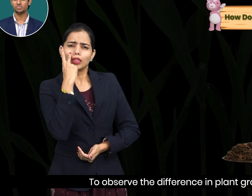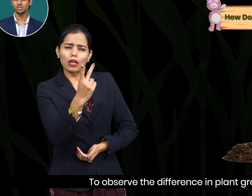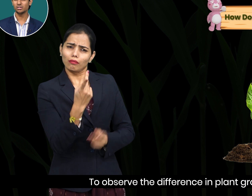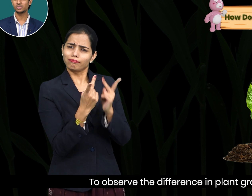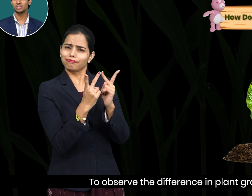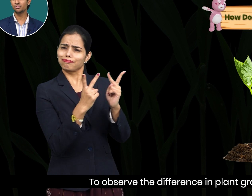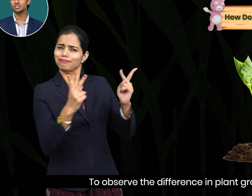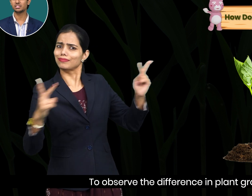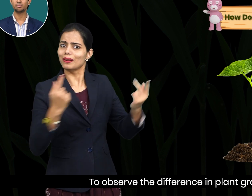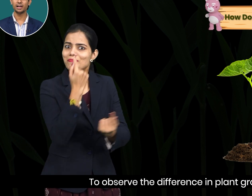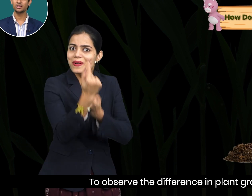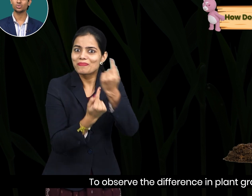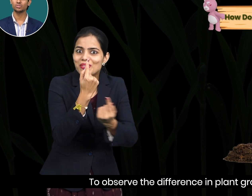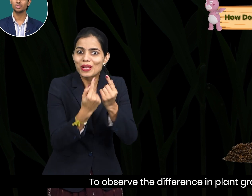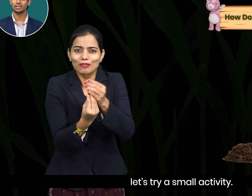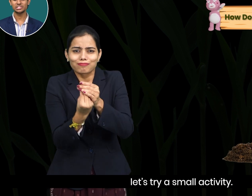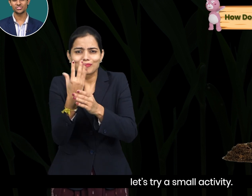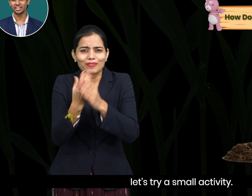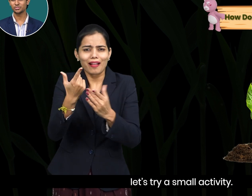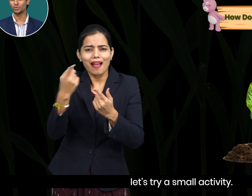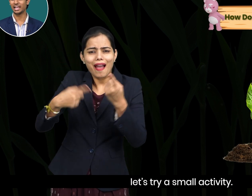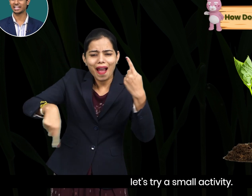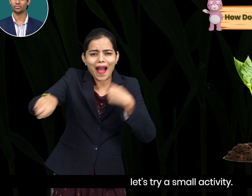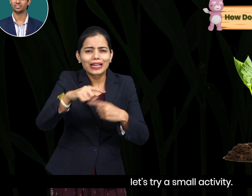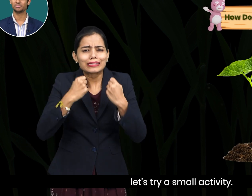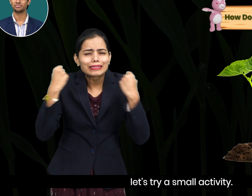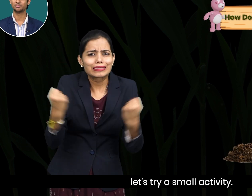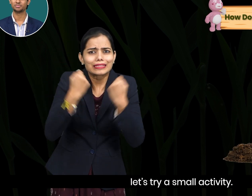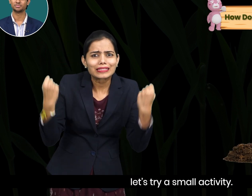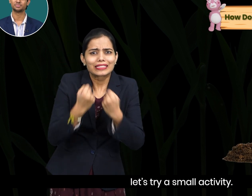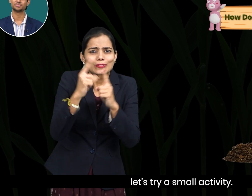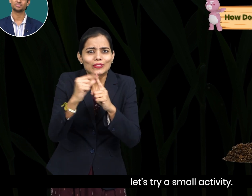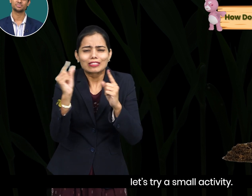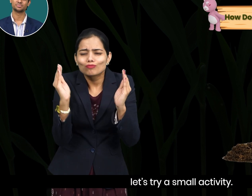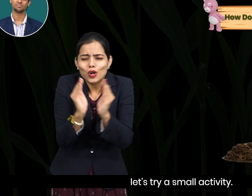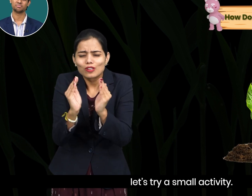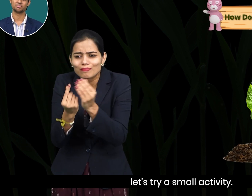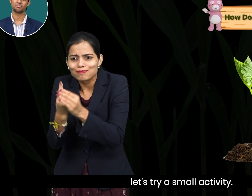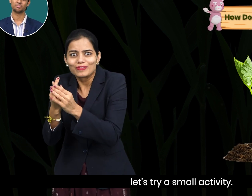To observe the difference in plant growth, let's try a small activity.